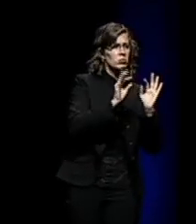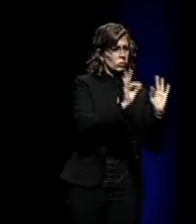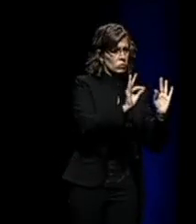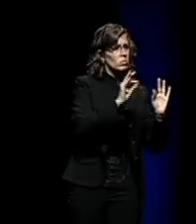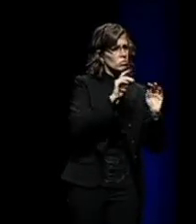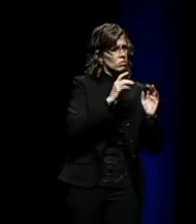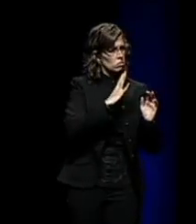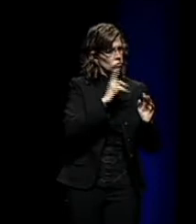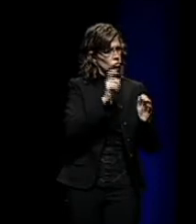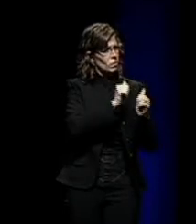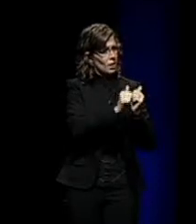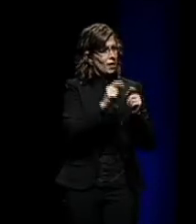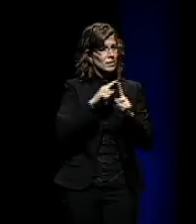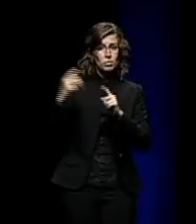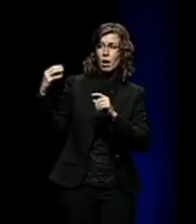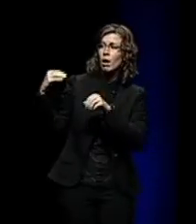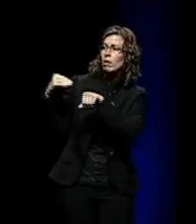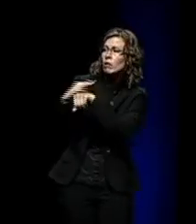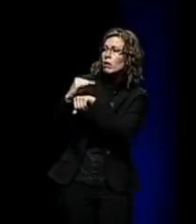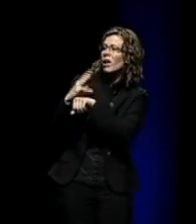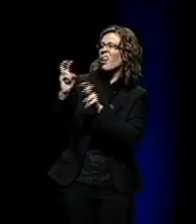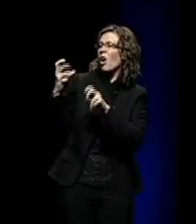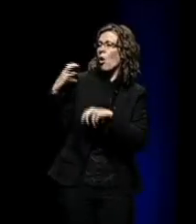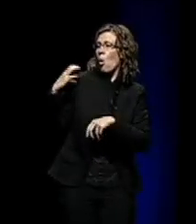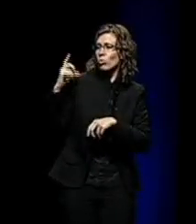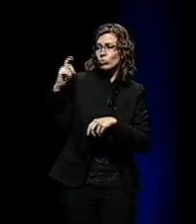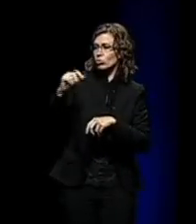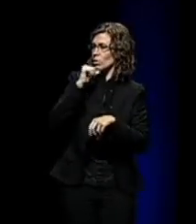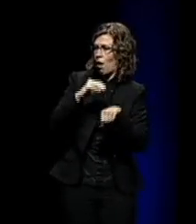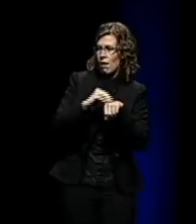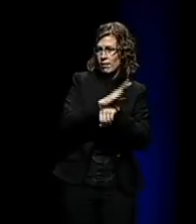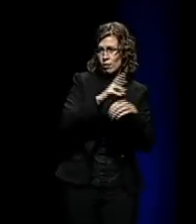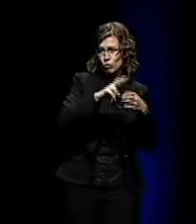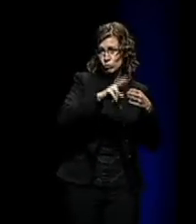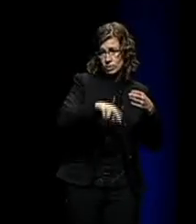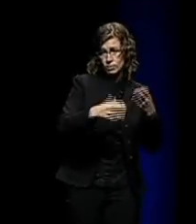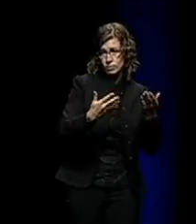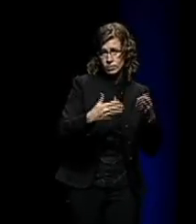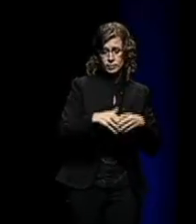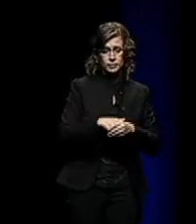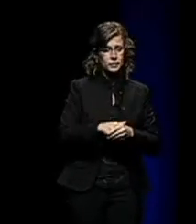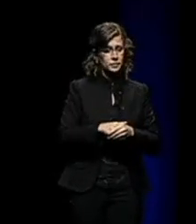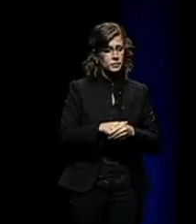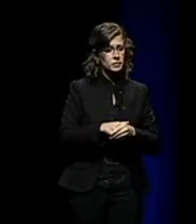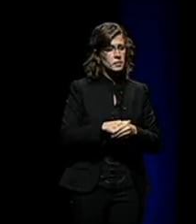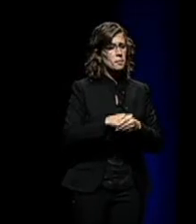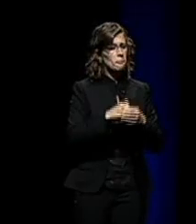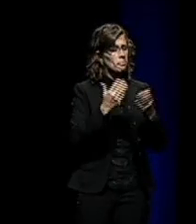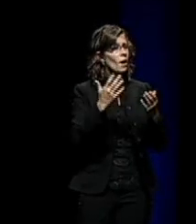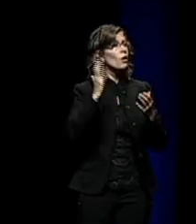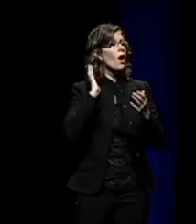of RID's program of the future. It responds to the realities of the world. It addresses the marketplace. It's the gold standard.